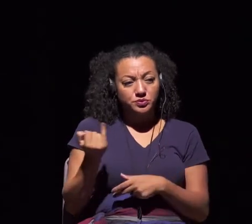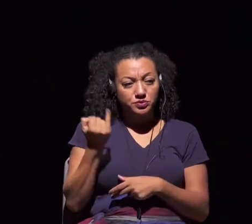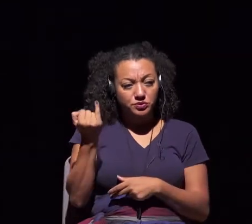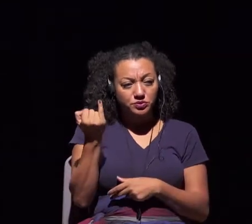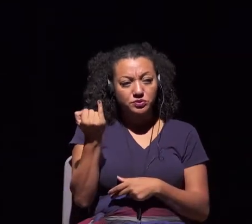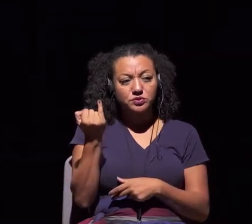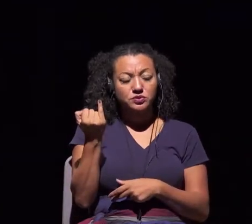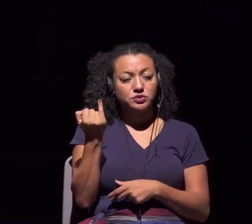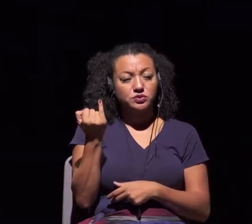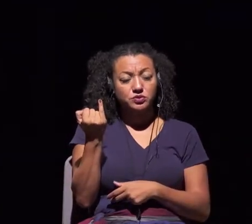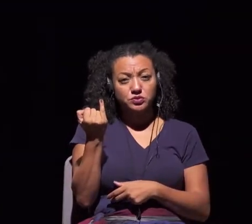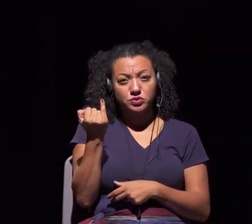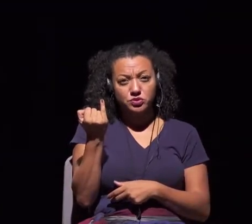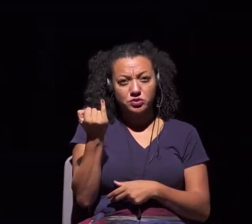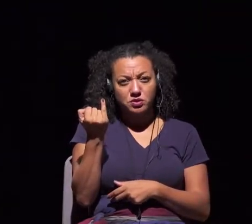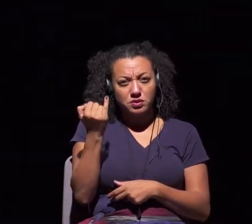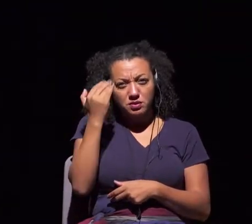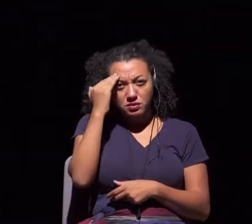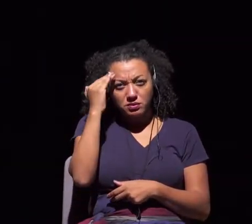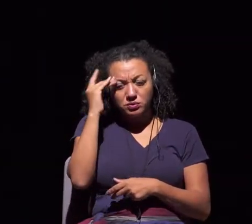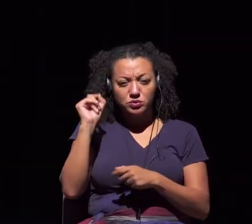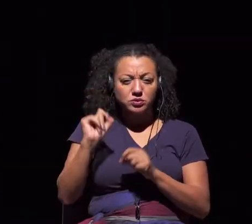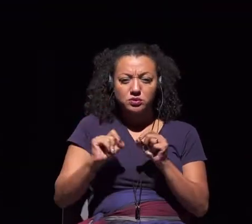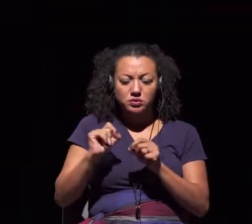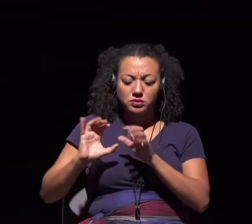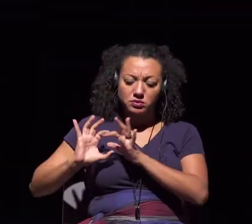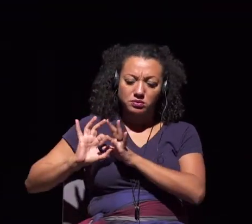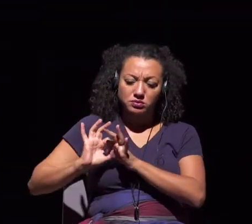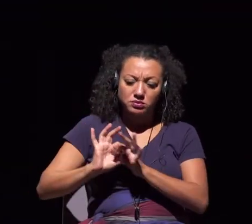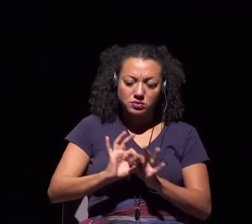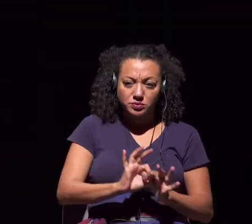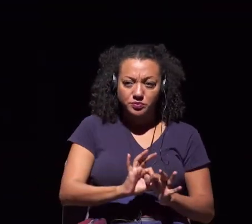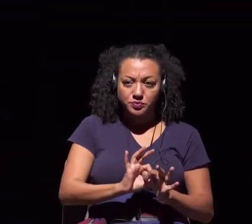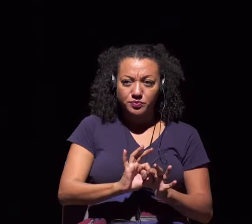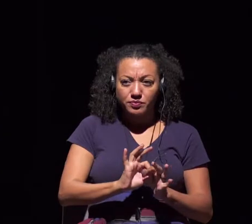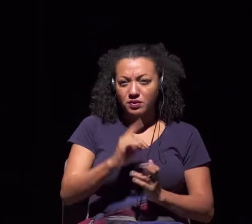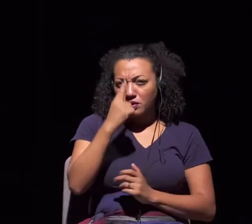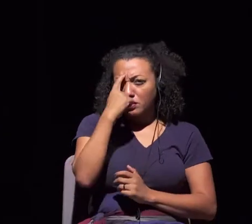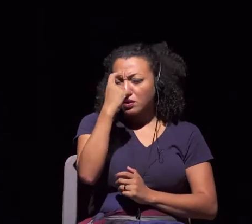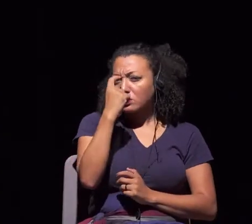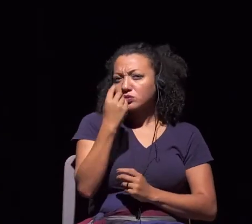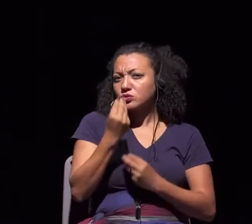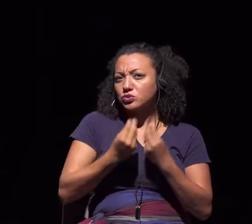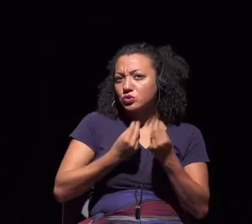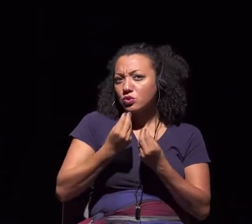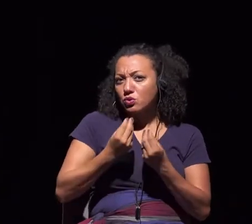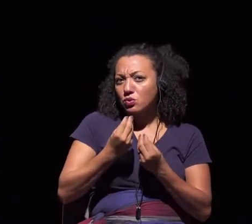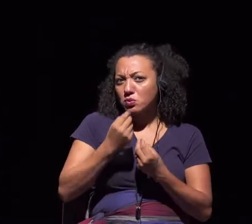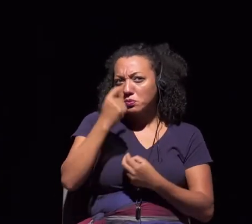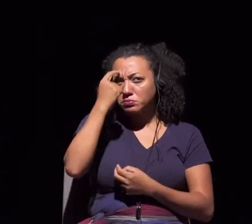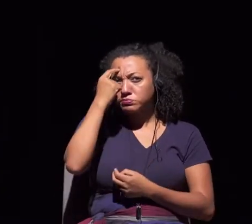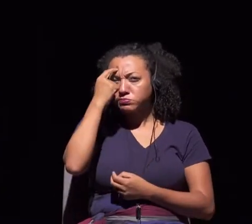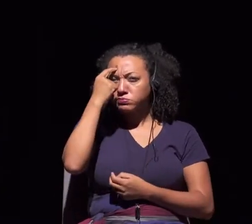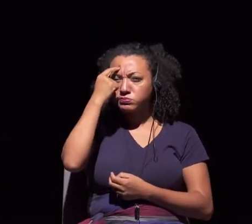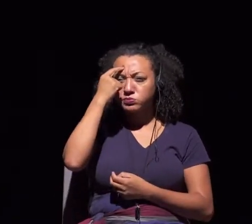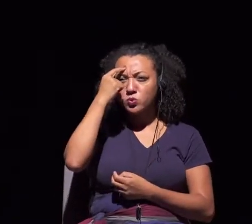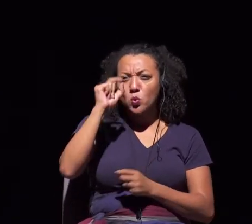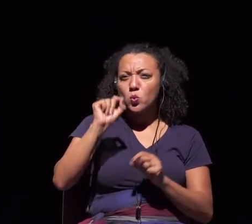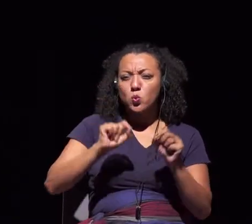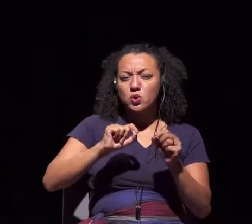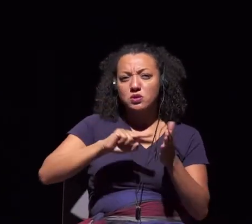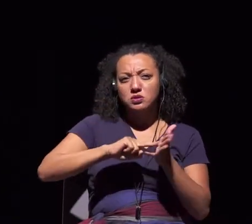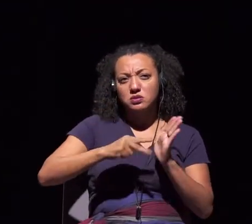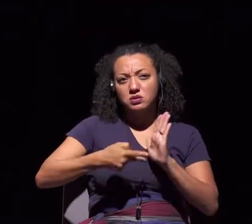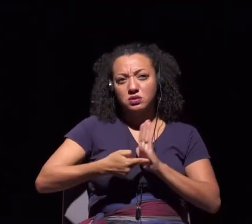context. The idea of placemaking and the idea of thinking about what it means to be in a particular moment, in a